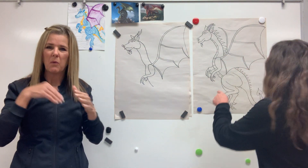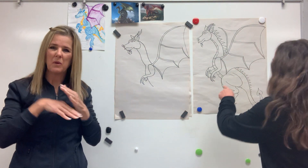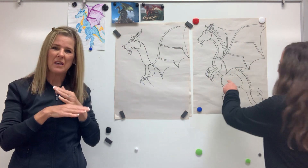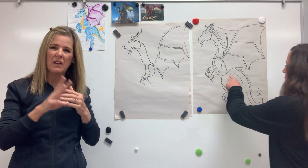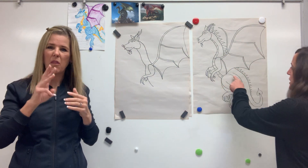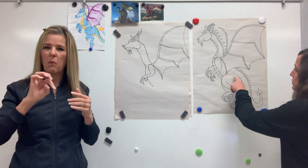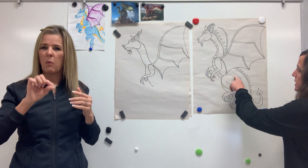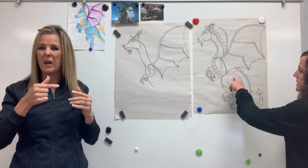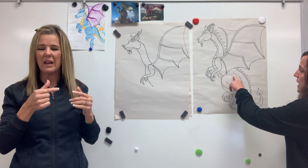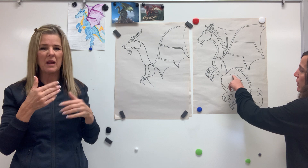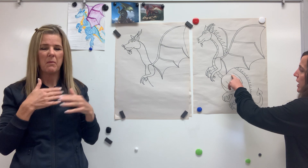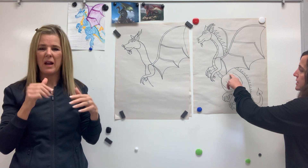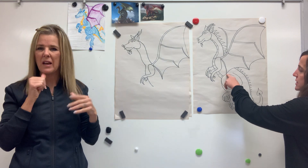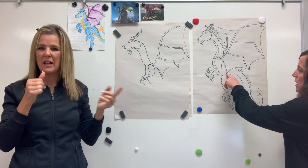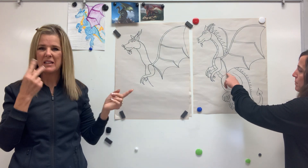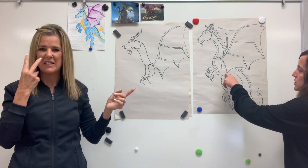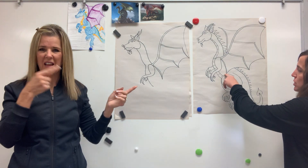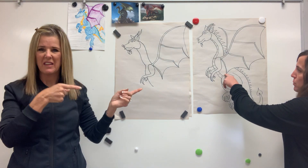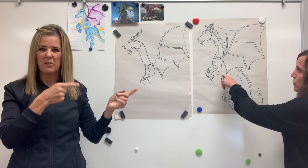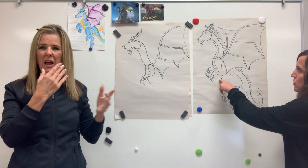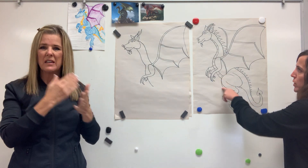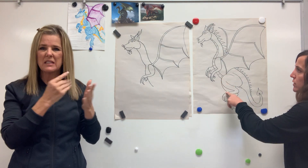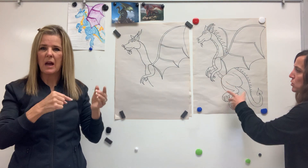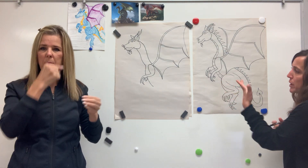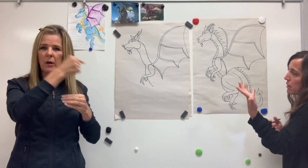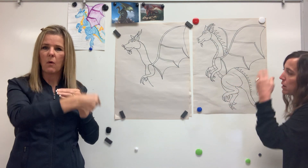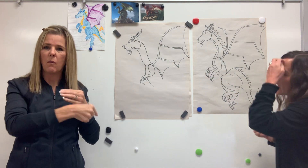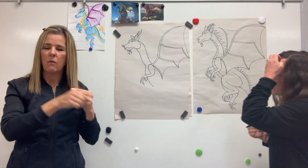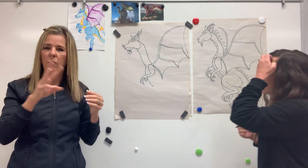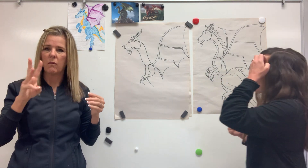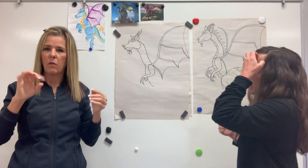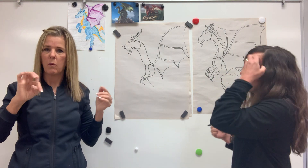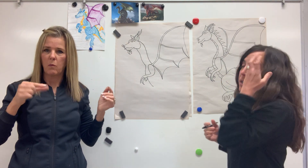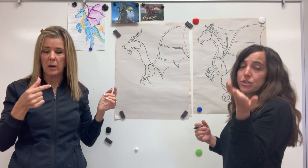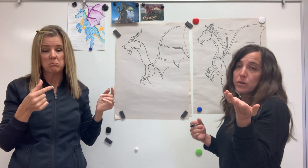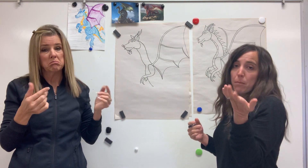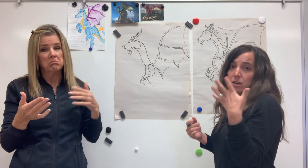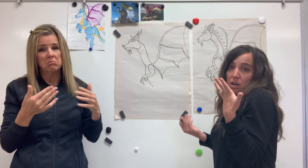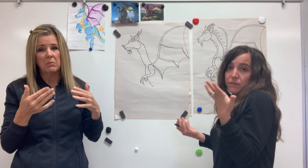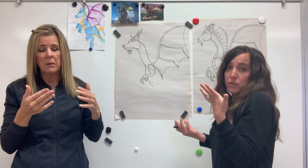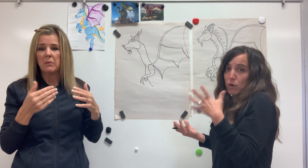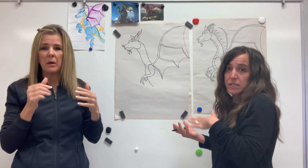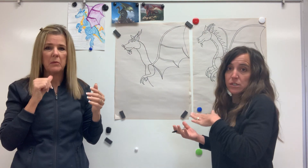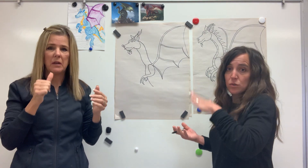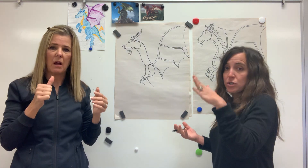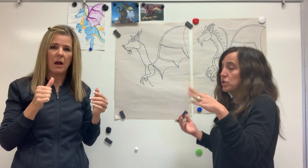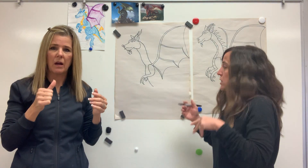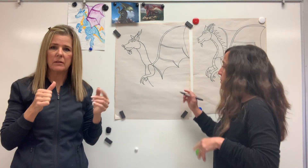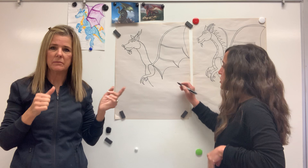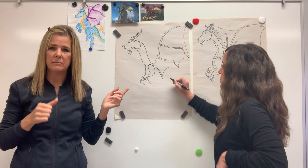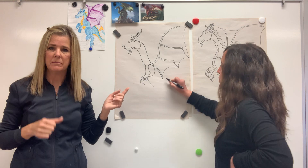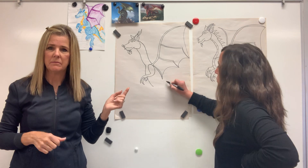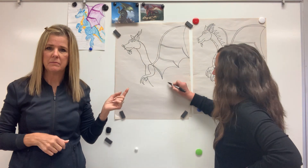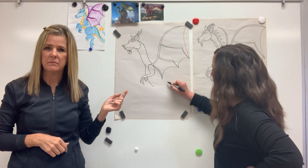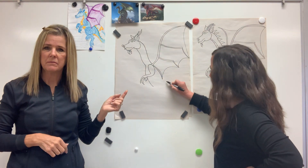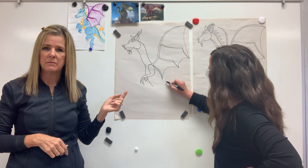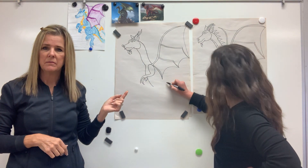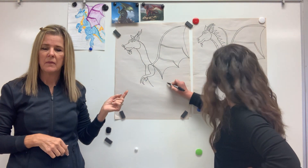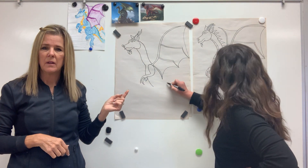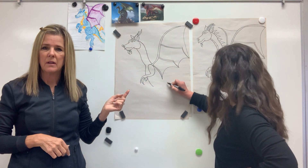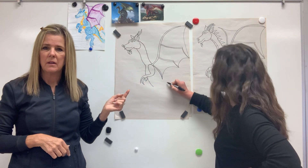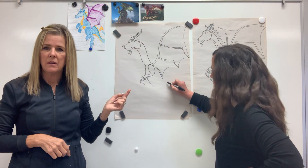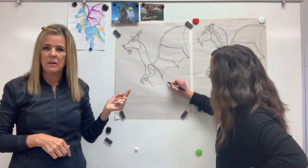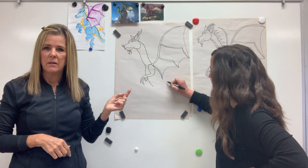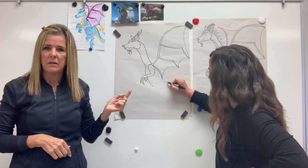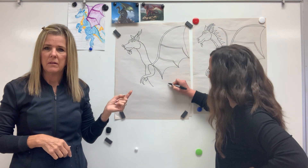might not. Like on this one, see how I had to stop and jump over the wing a little bit? It might run into it, it might not. If it runs into it, just stop and jump over. Let's see,